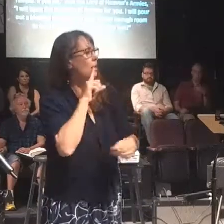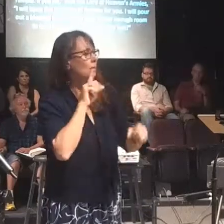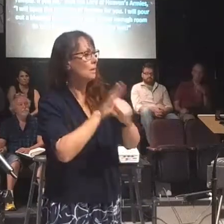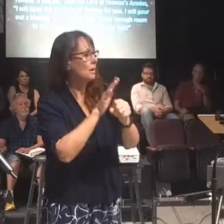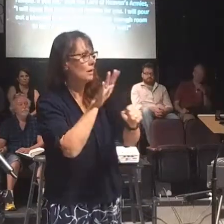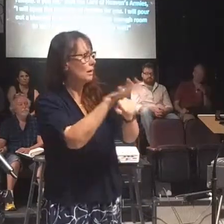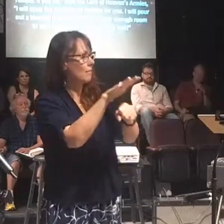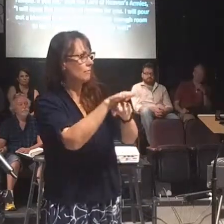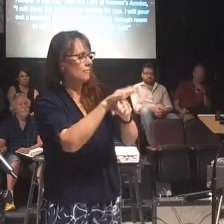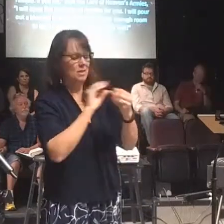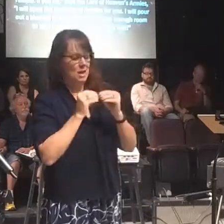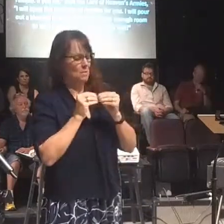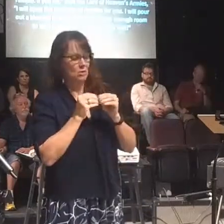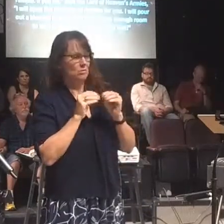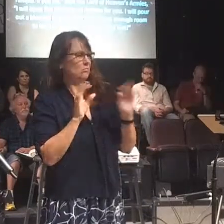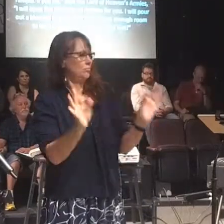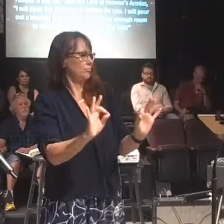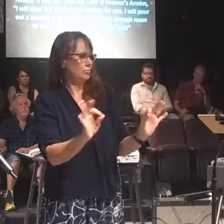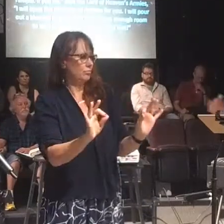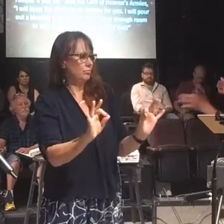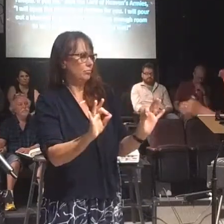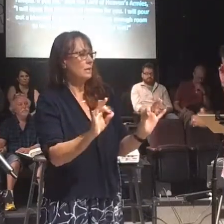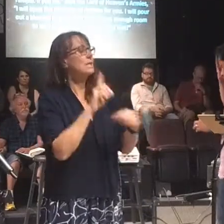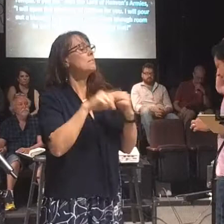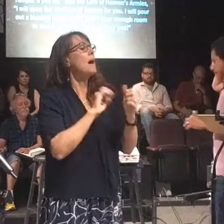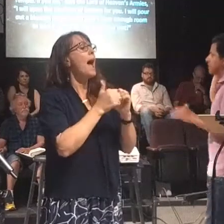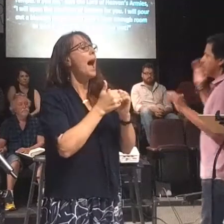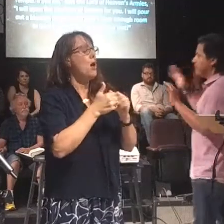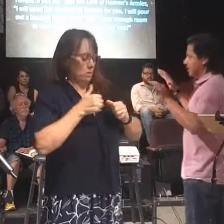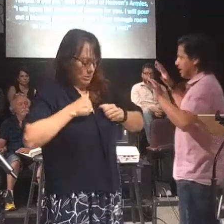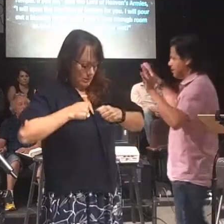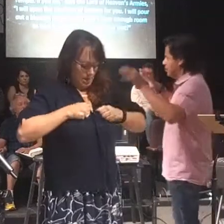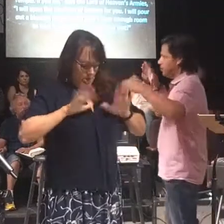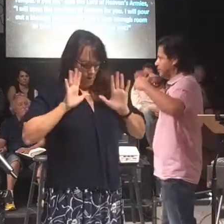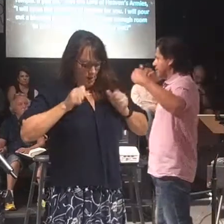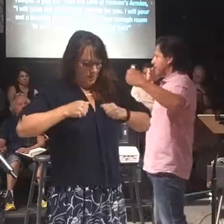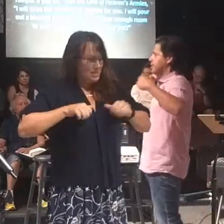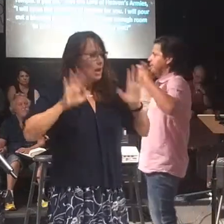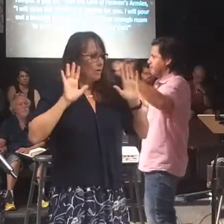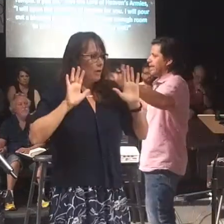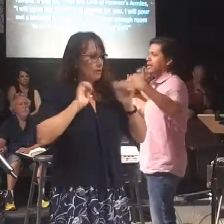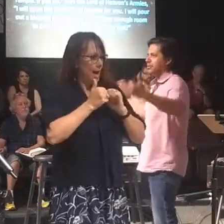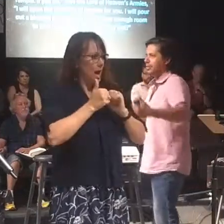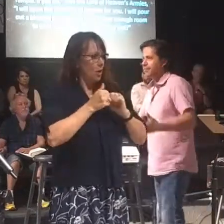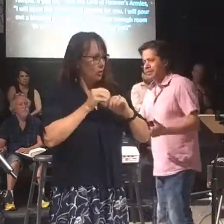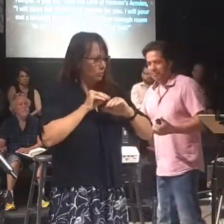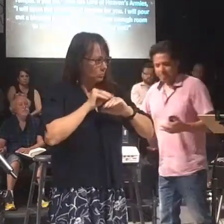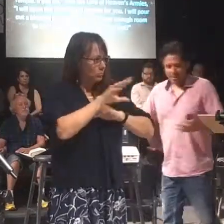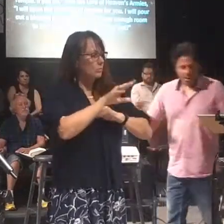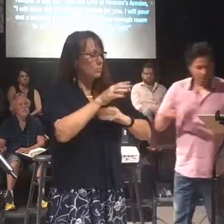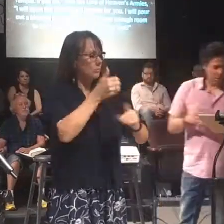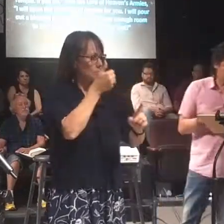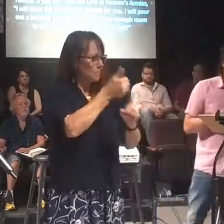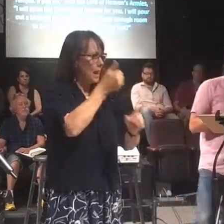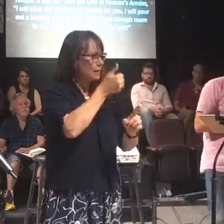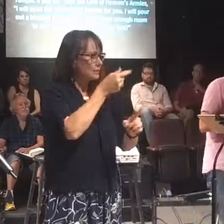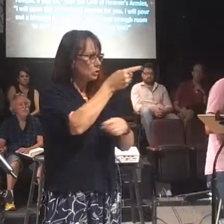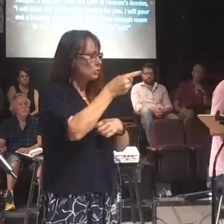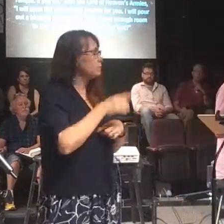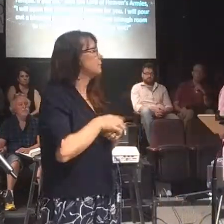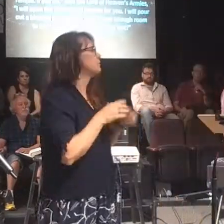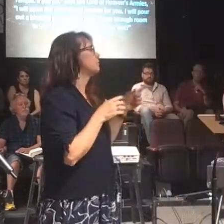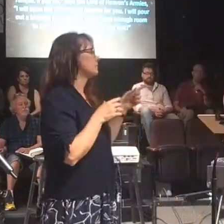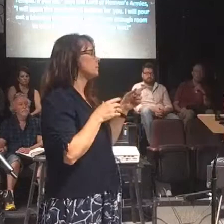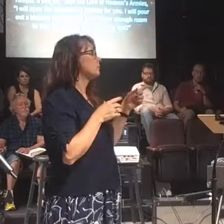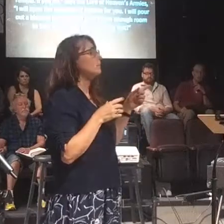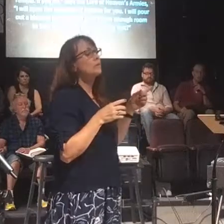at all. It's so funny, I had a couple conversations the last year that had to do with financial giving. And one of them was a friend of